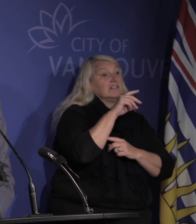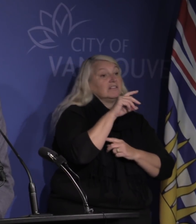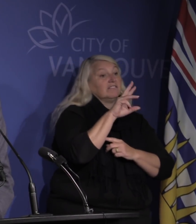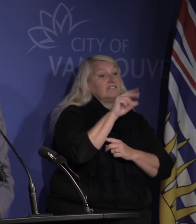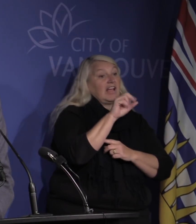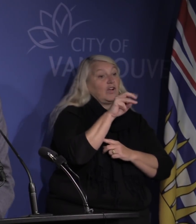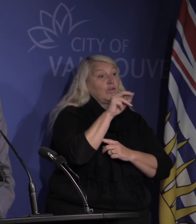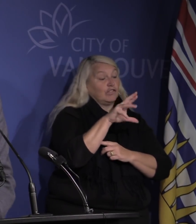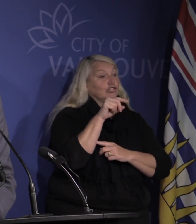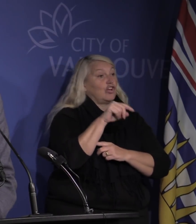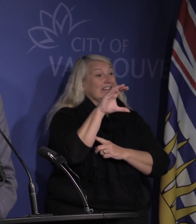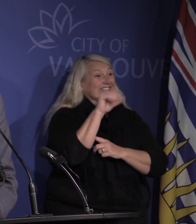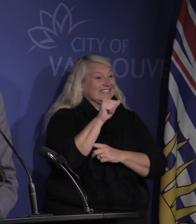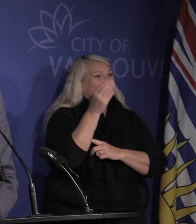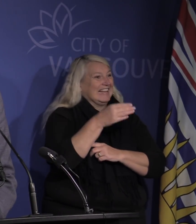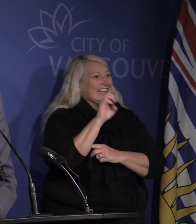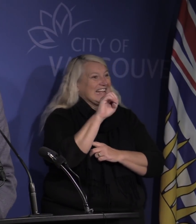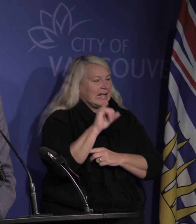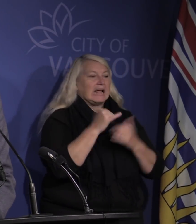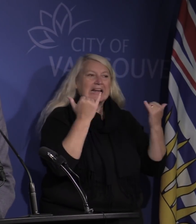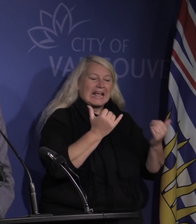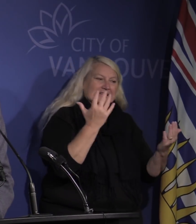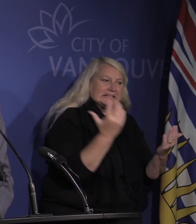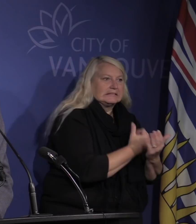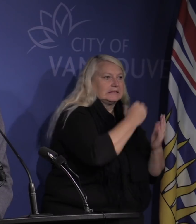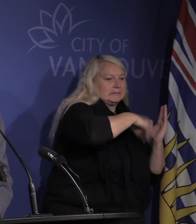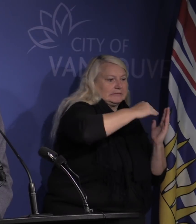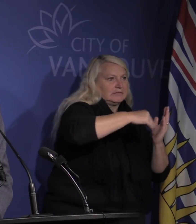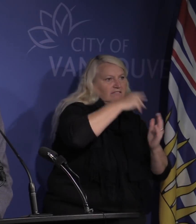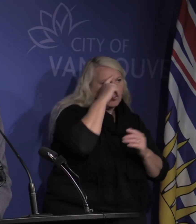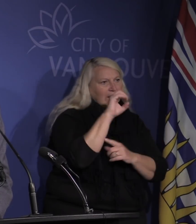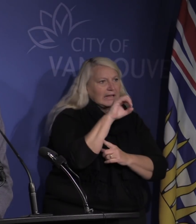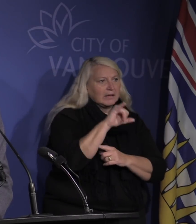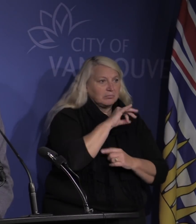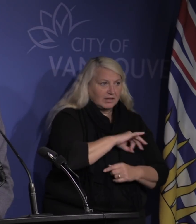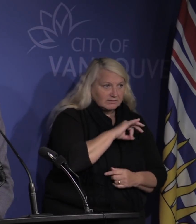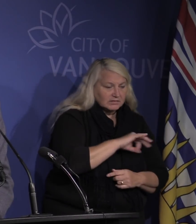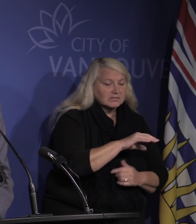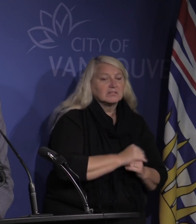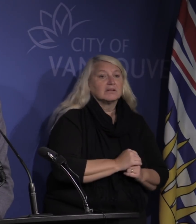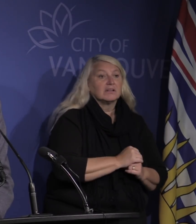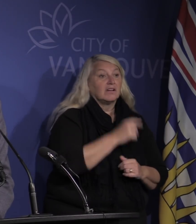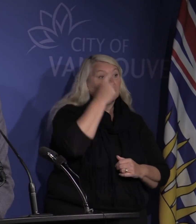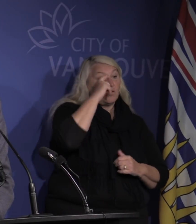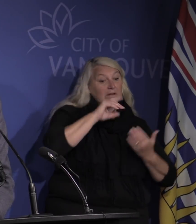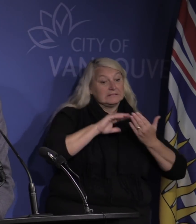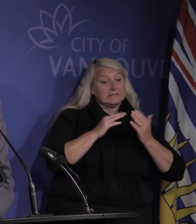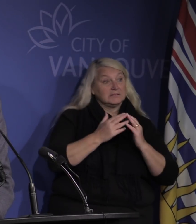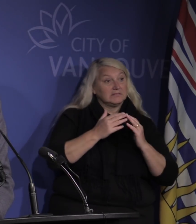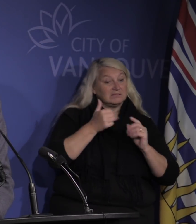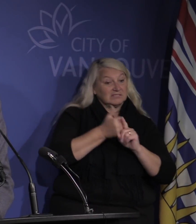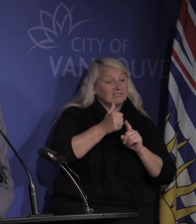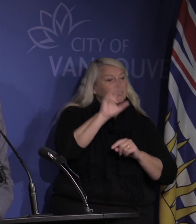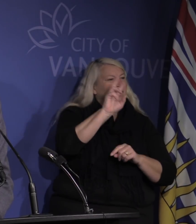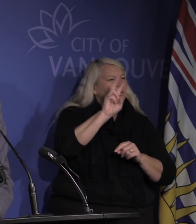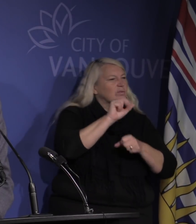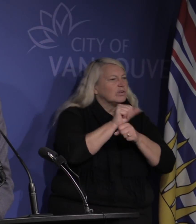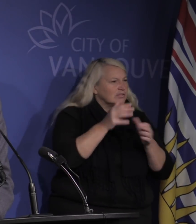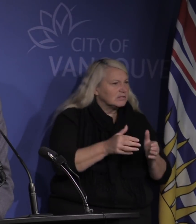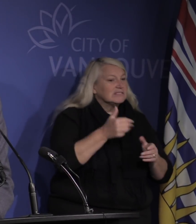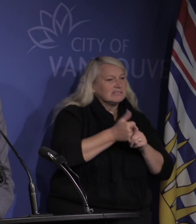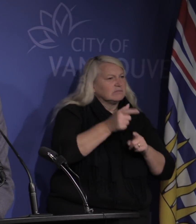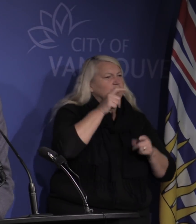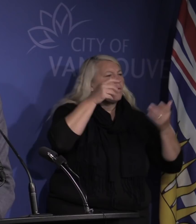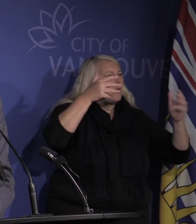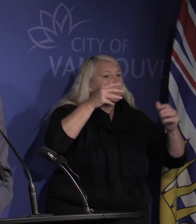canada.ca/EI and take steps now to apply for benefits. For all other city workers who may not,